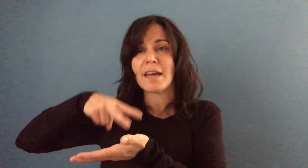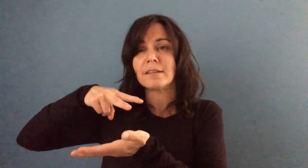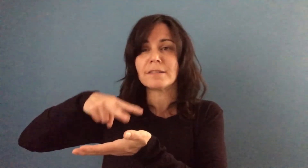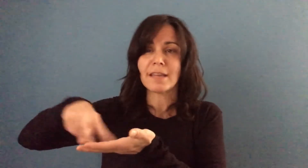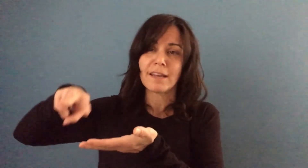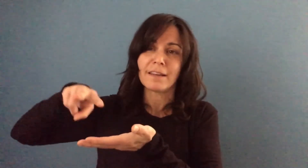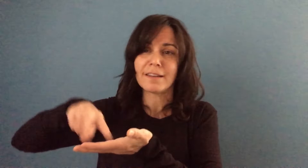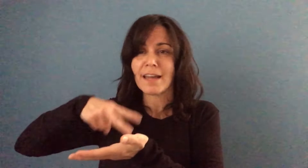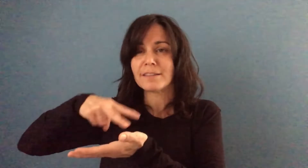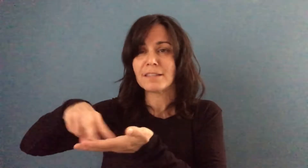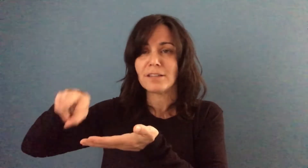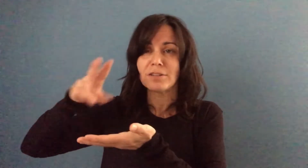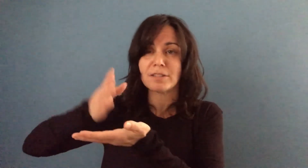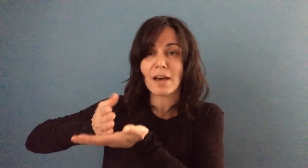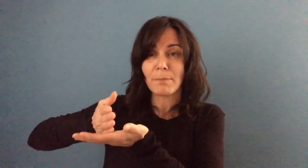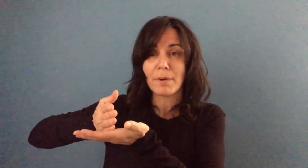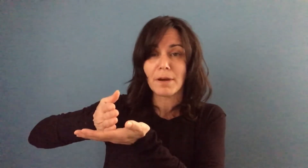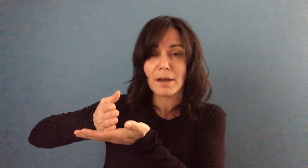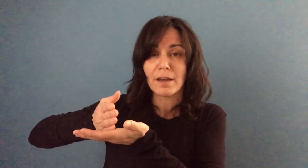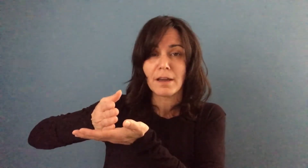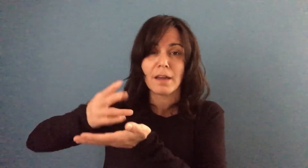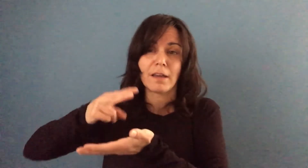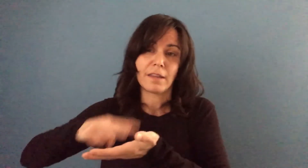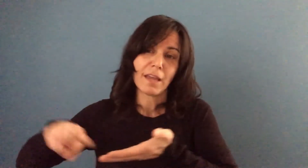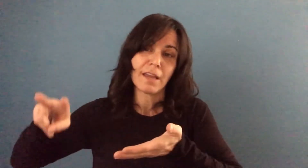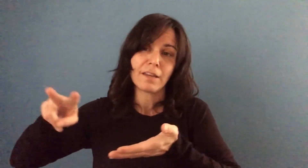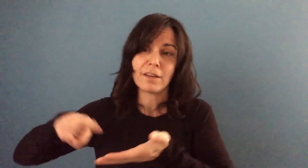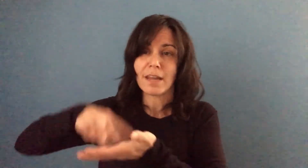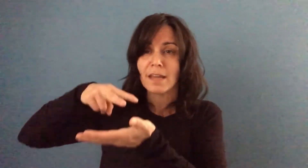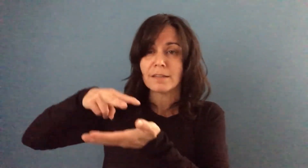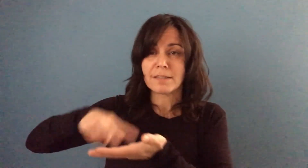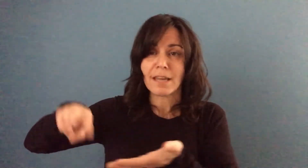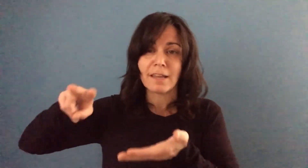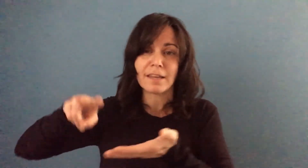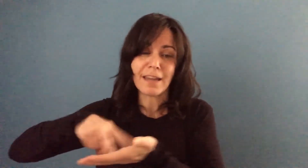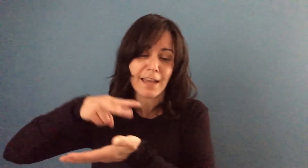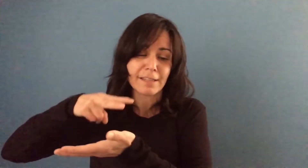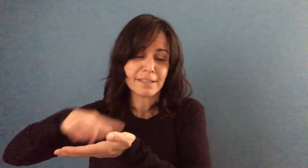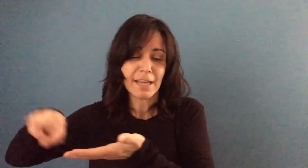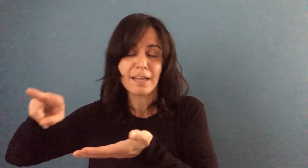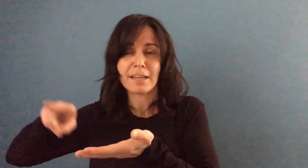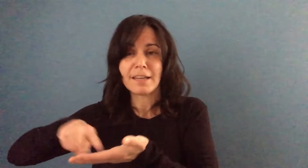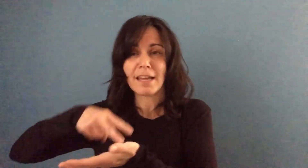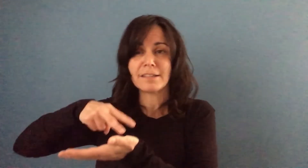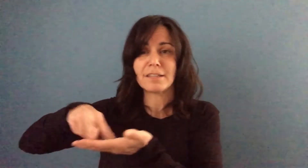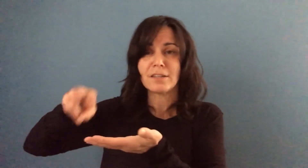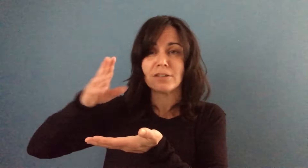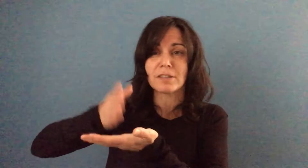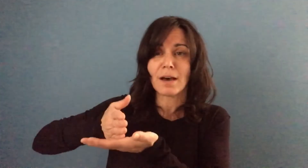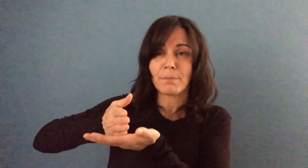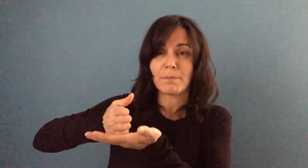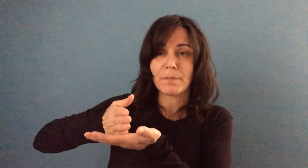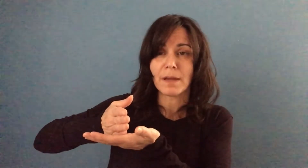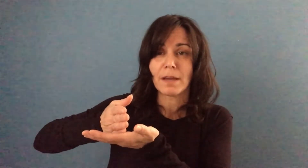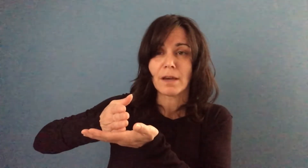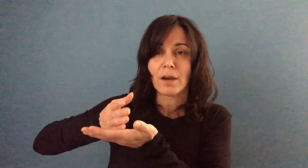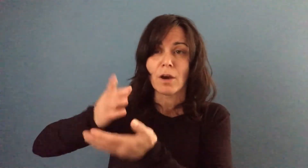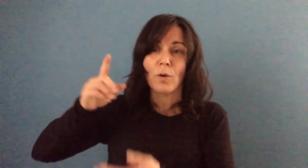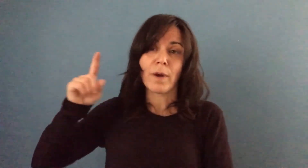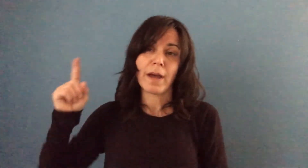dance and you dance and you stop. Then you dance and you dance and you dance and you stop. Well,